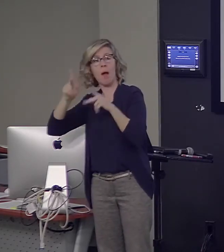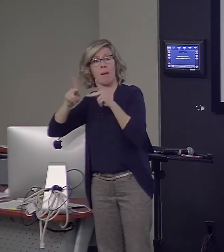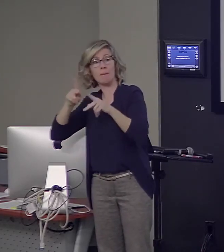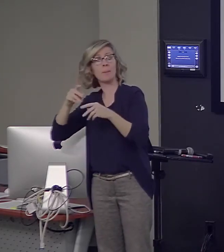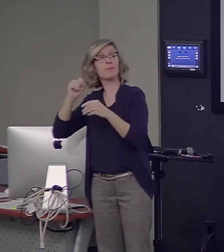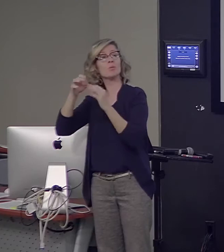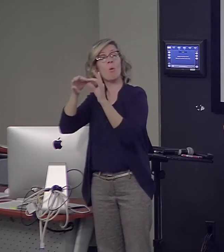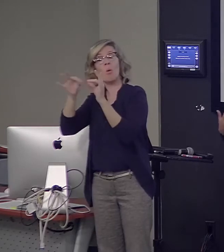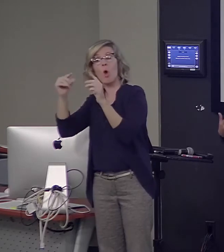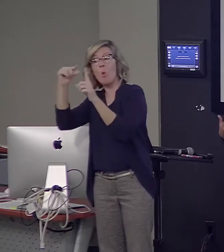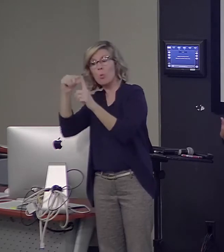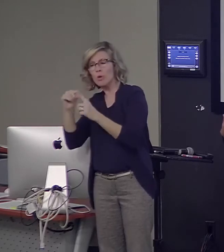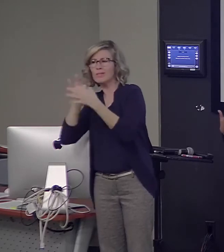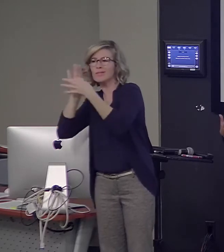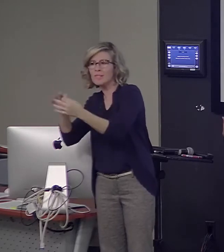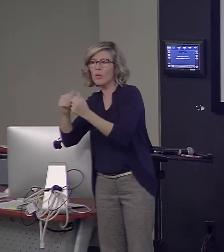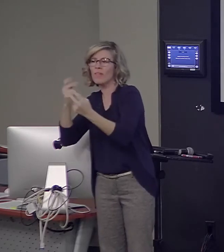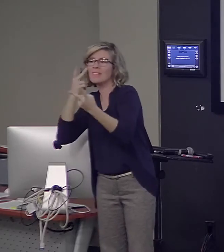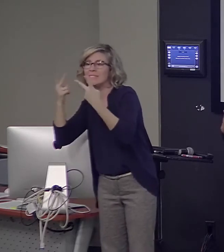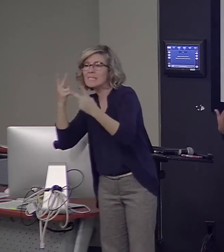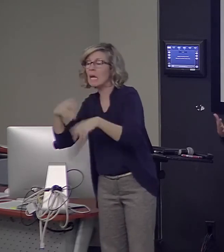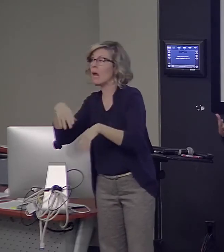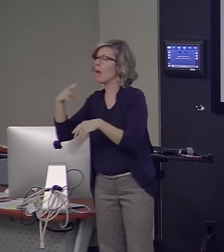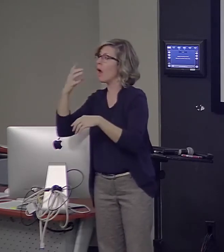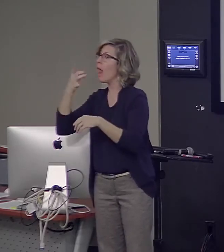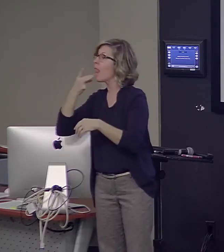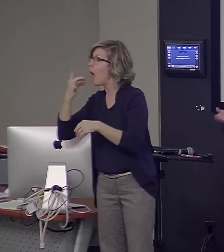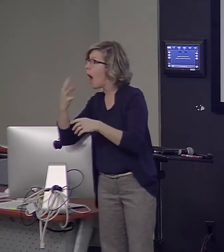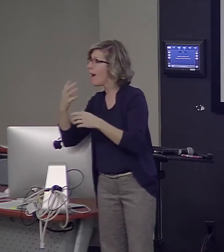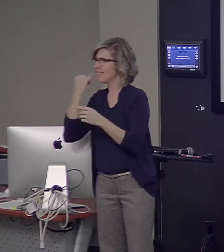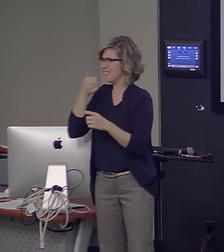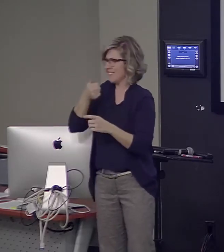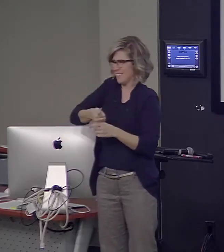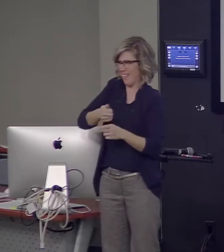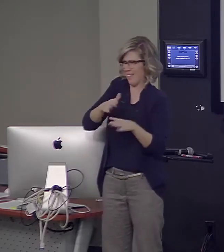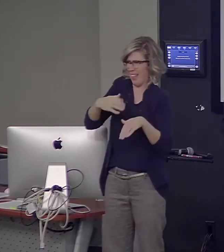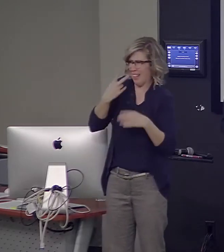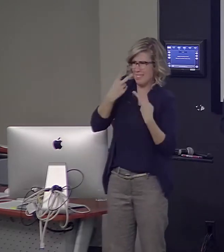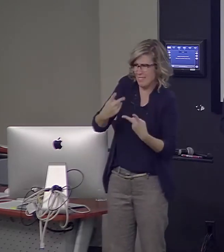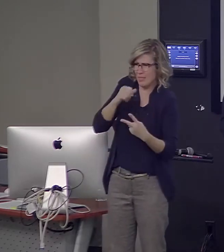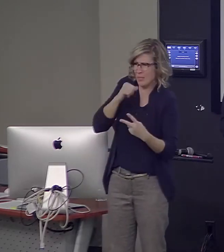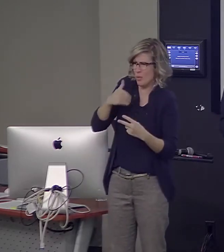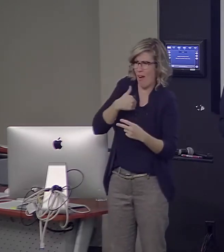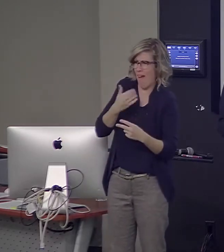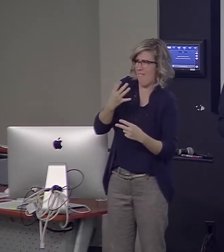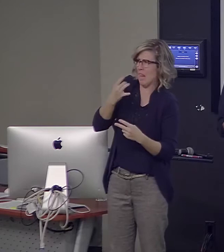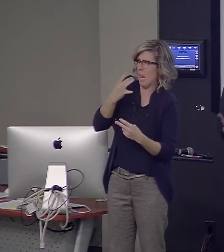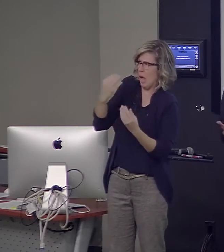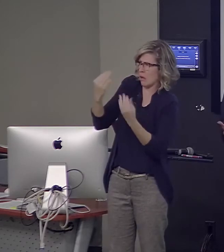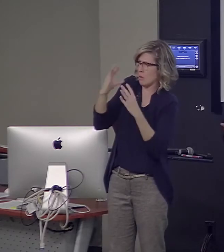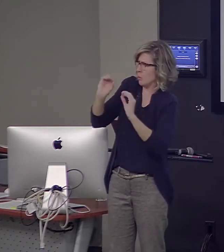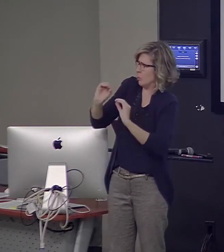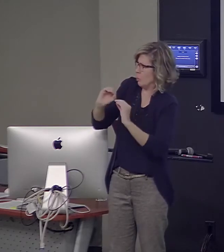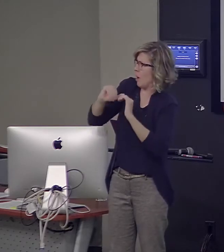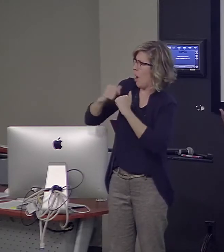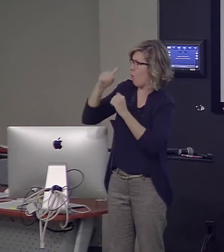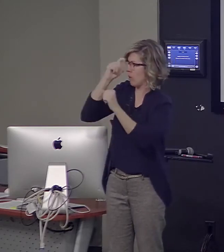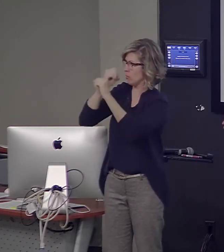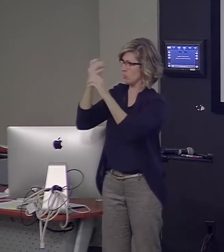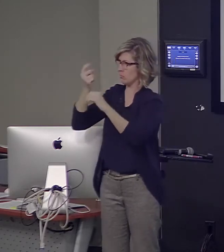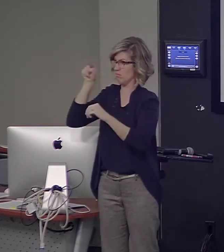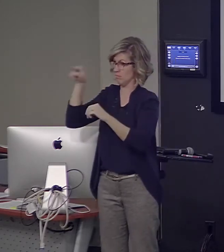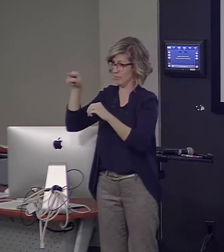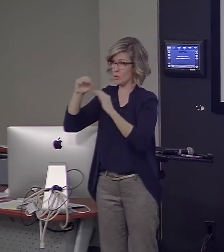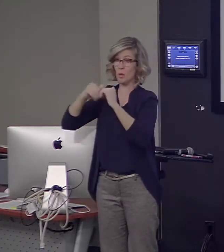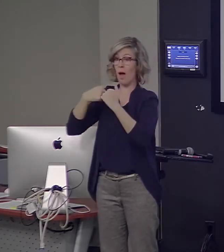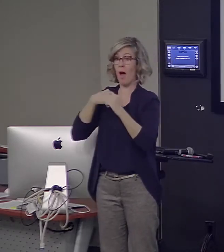in individuals who don't have firsthand experience of these concepts. In particular, the first thing I'm going to talk about is the meanings of visual verbs,